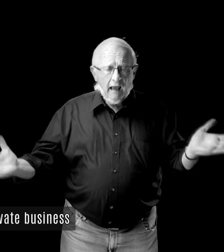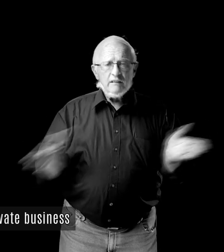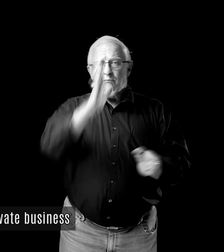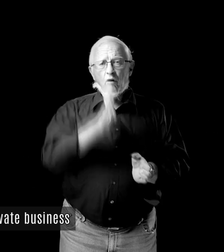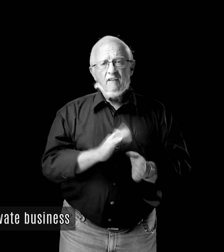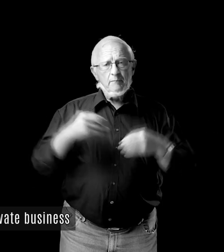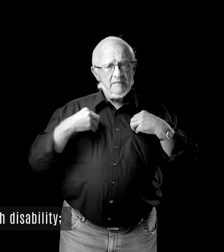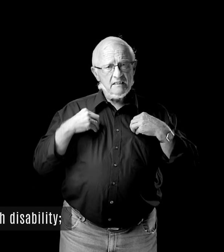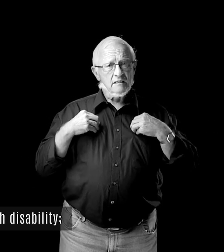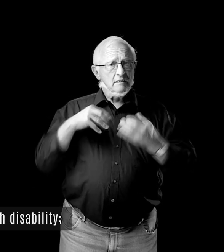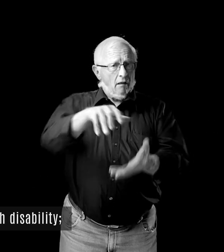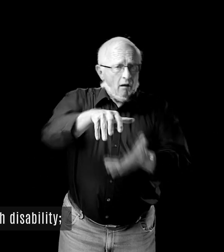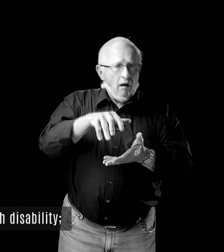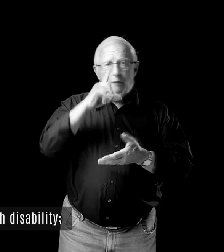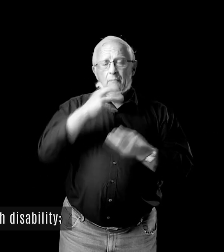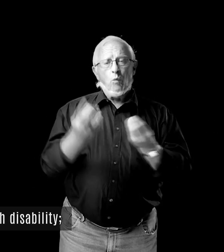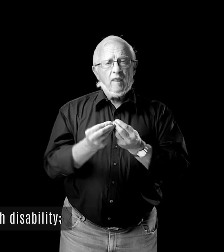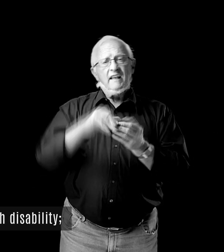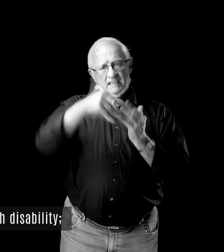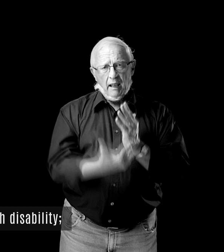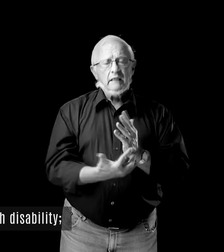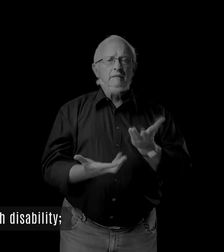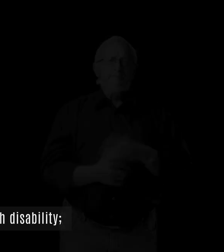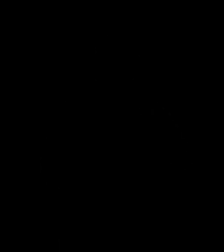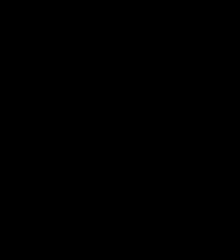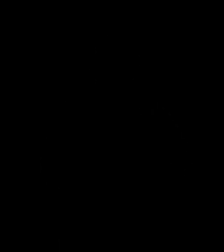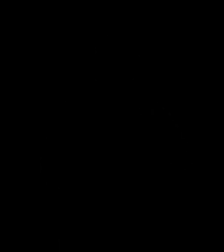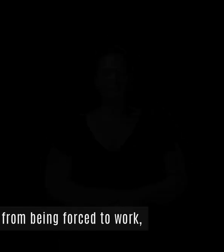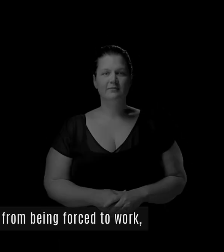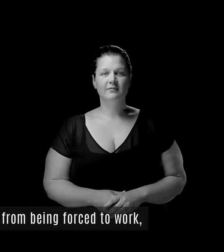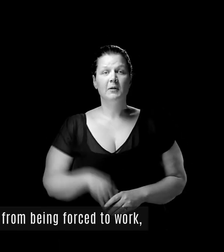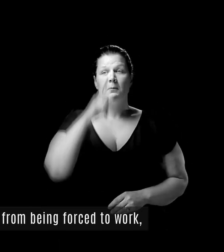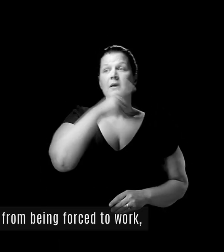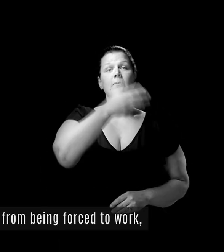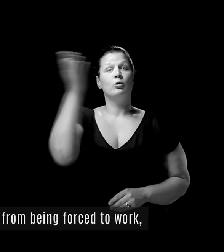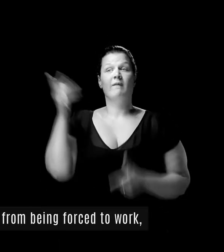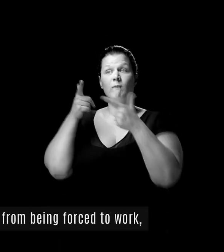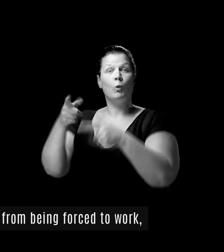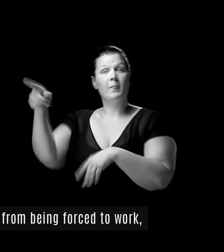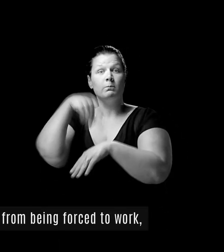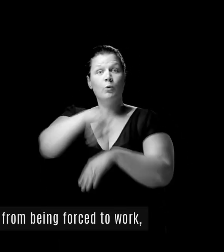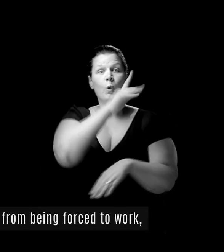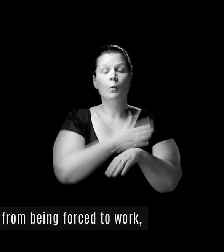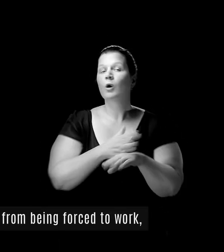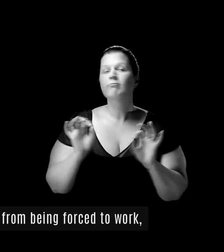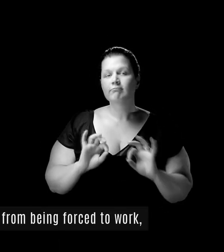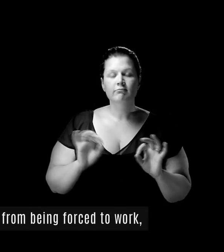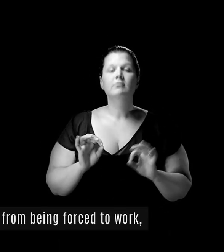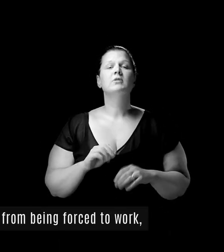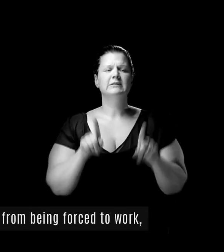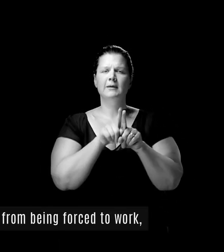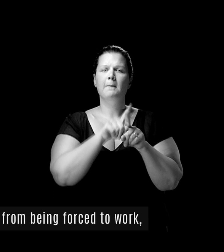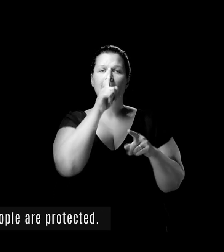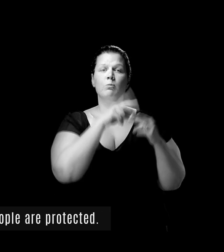encourage private business to hire people with disability. Protecting people with disability from being